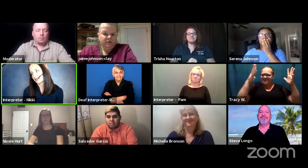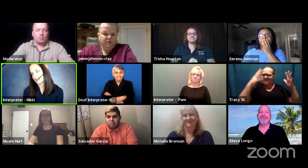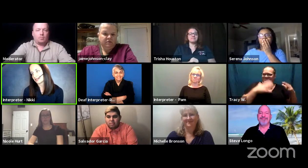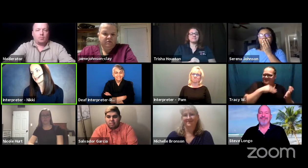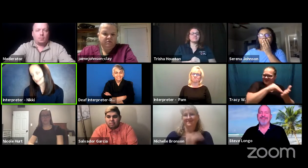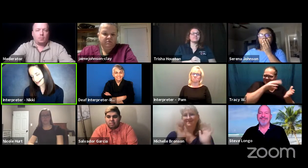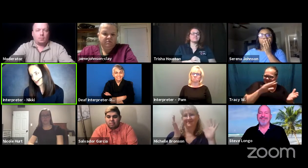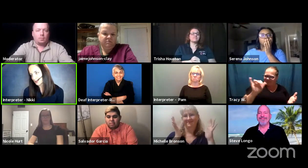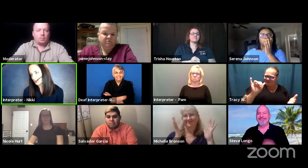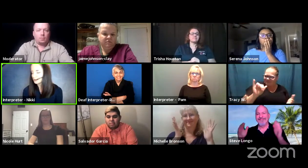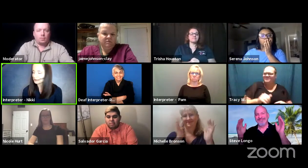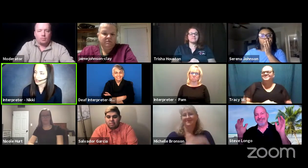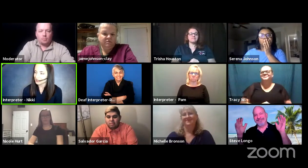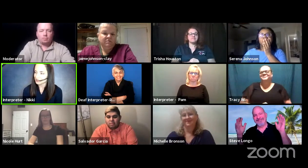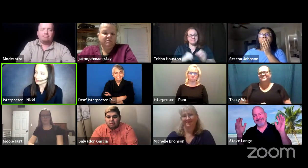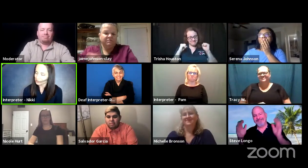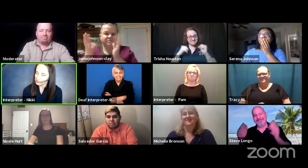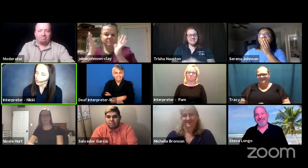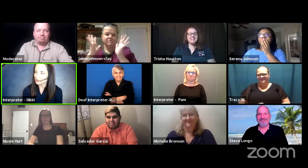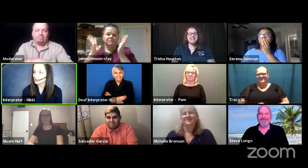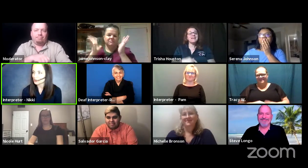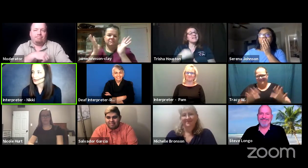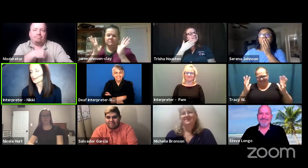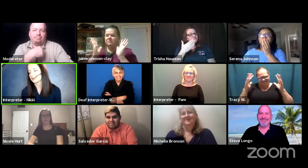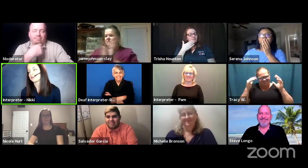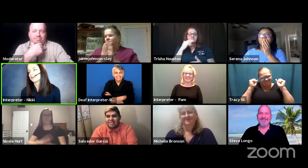And I'm also saying great job to the students too.